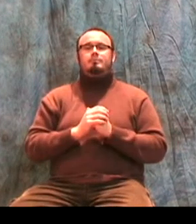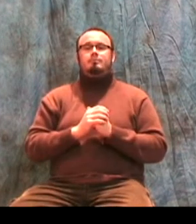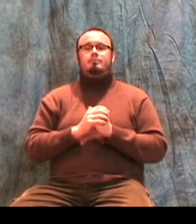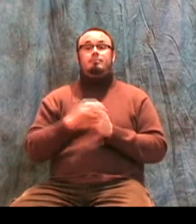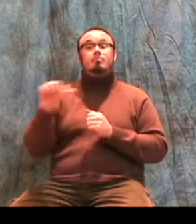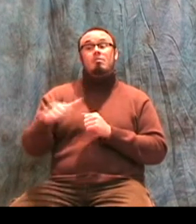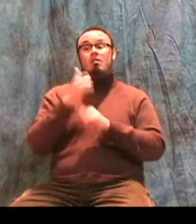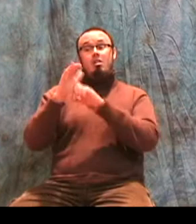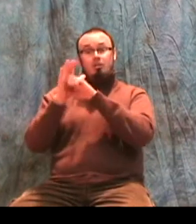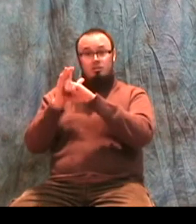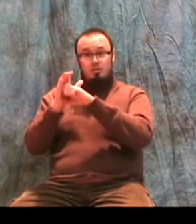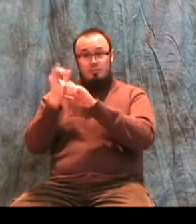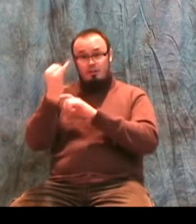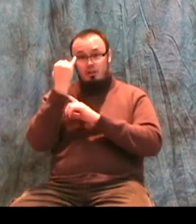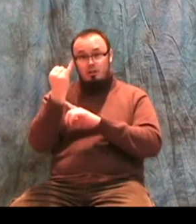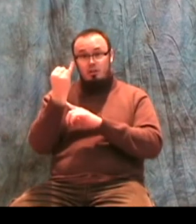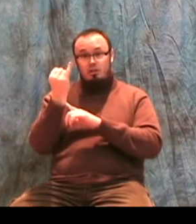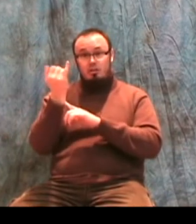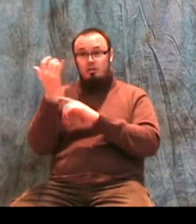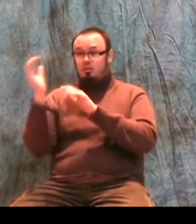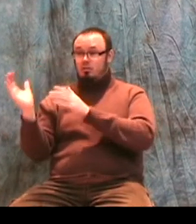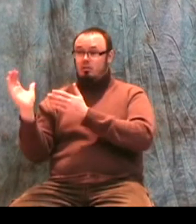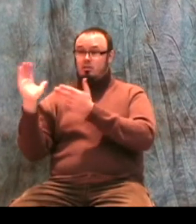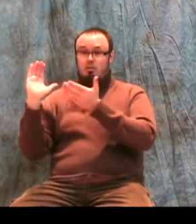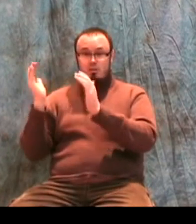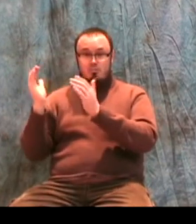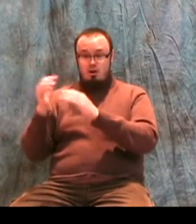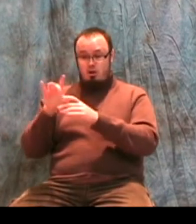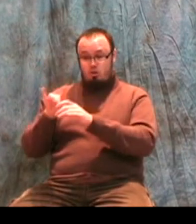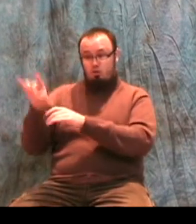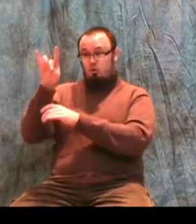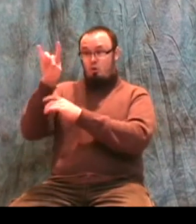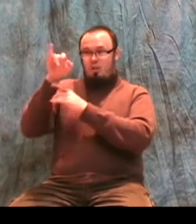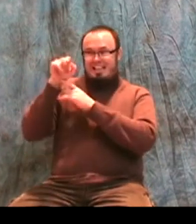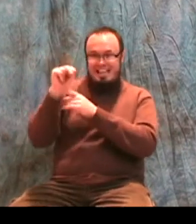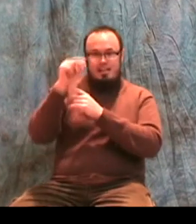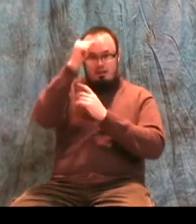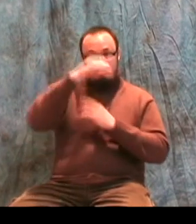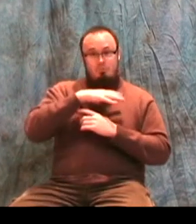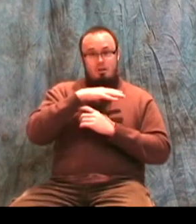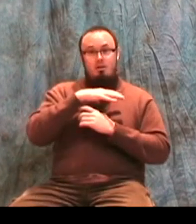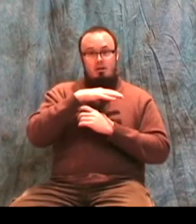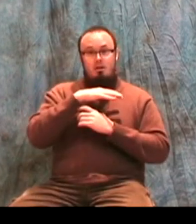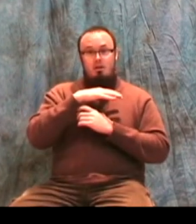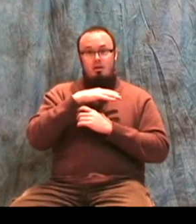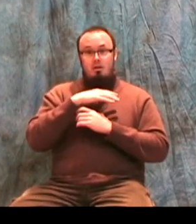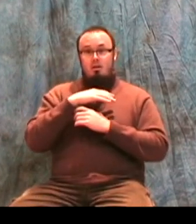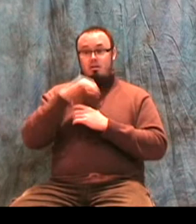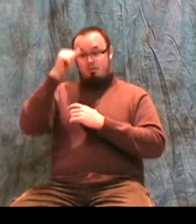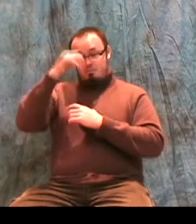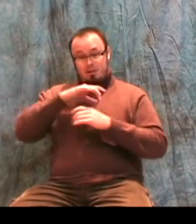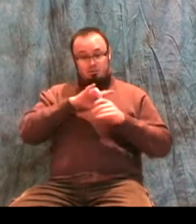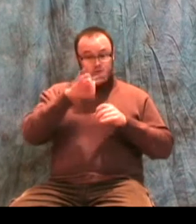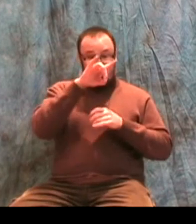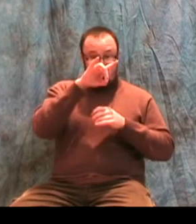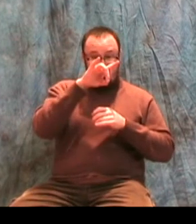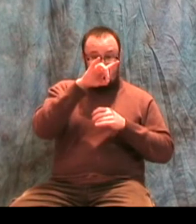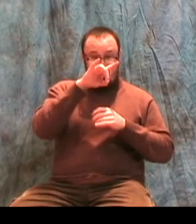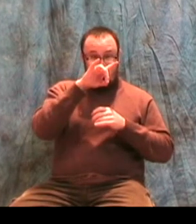Another example of this idea is the analogy of the soul in man. Man's soul in the body parallels God's presence in the